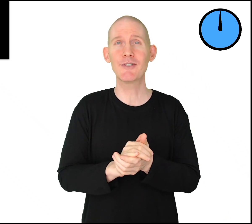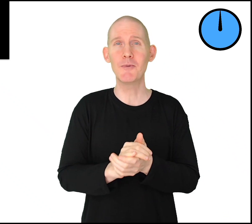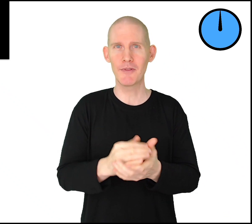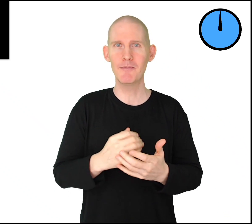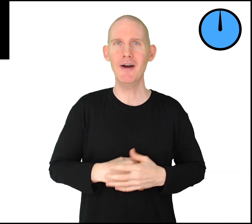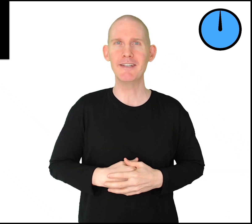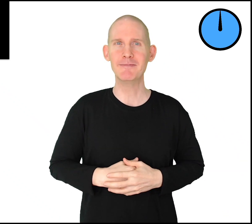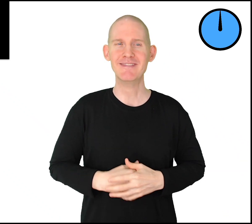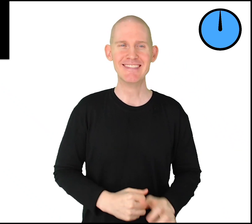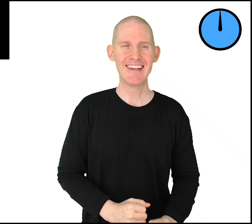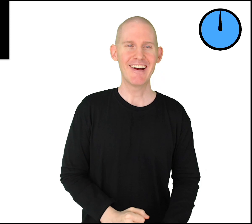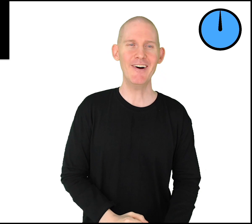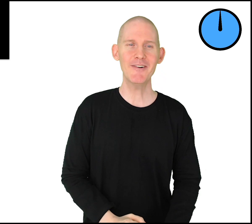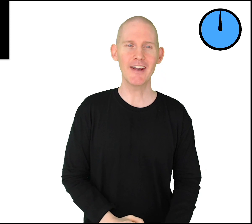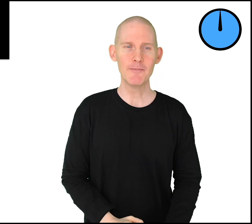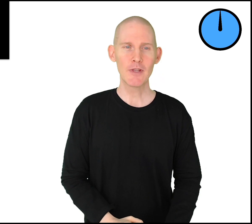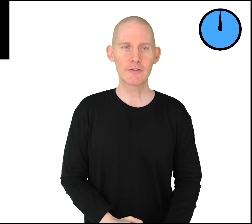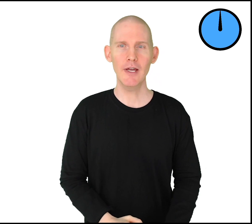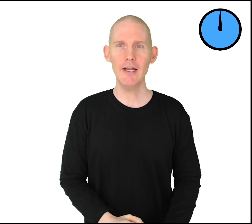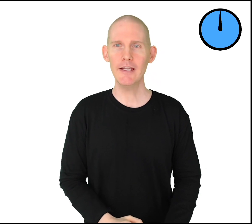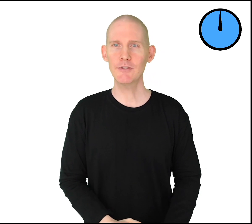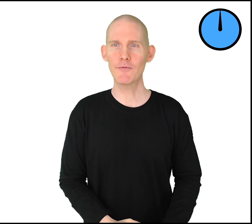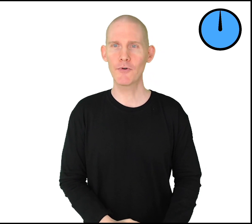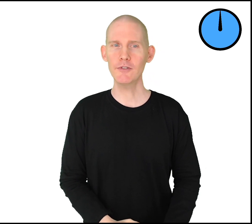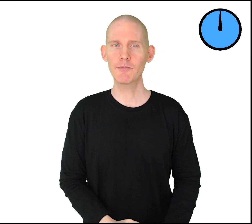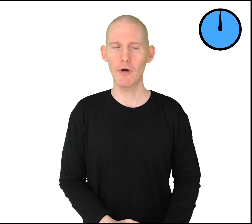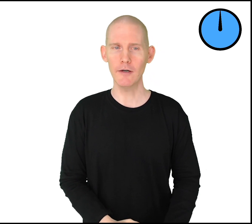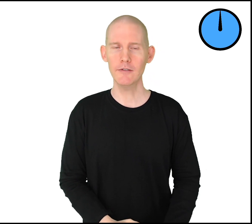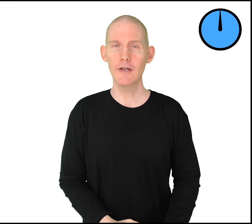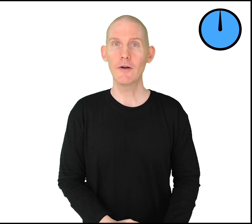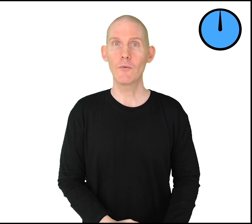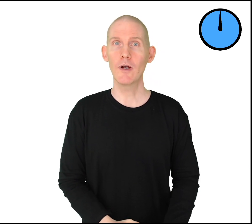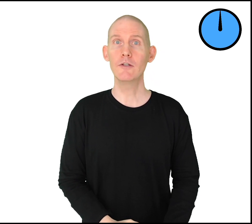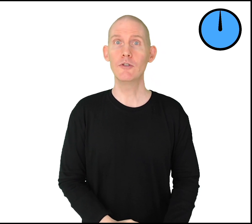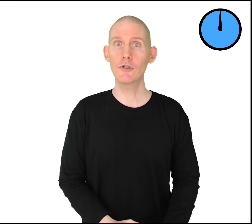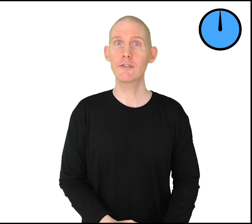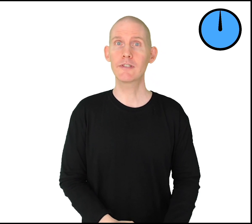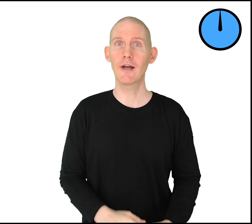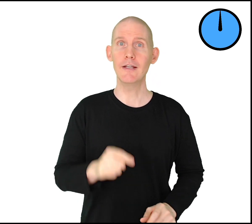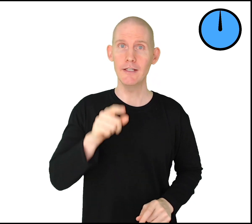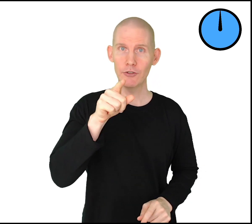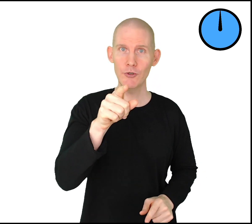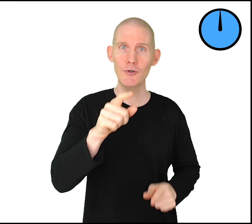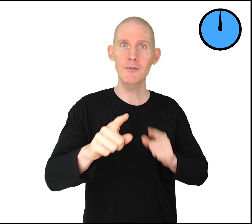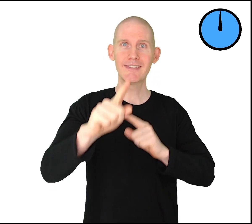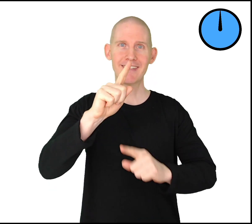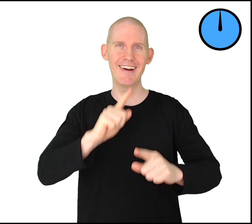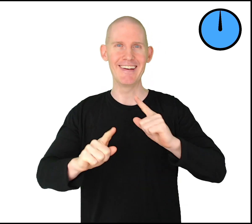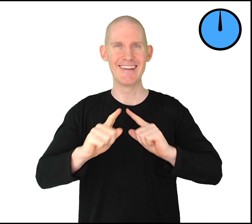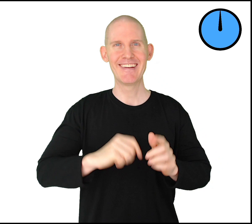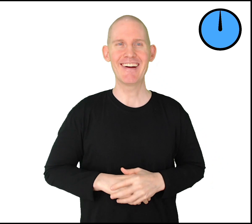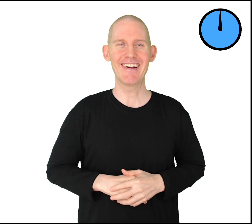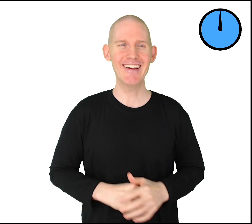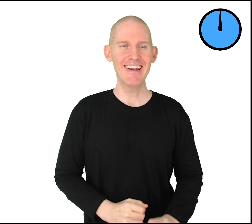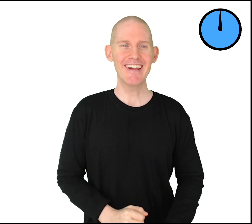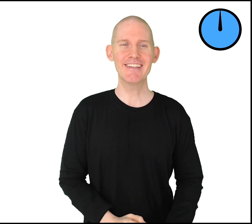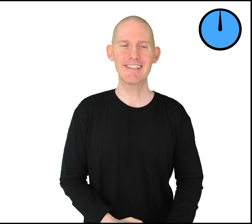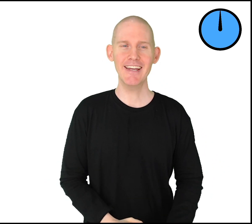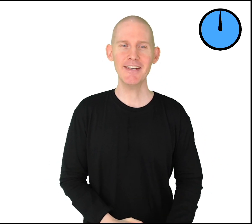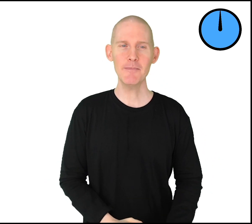with mine. All right, so that is the first part where you're signing. You sign. All right, in the second part